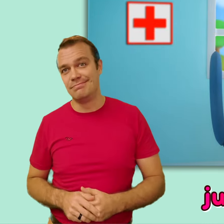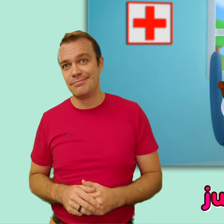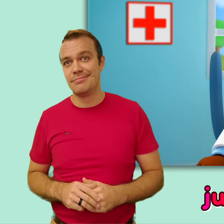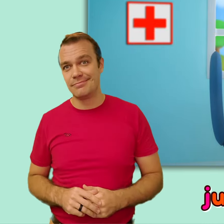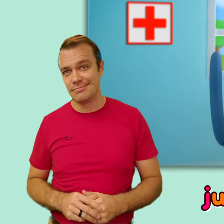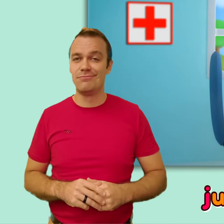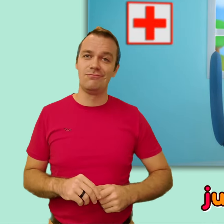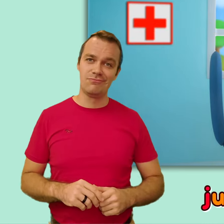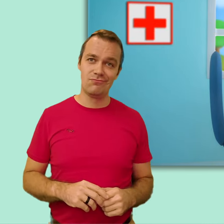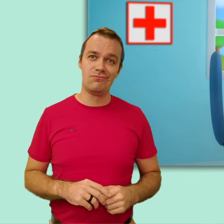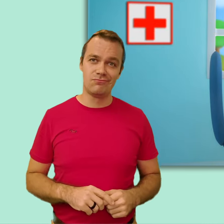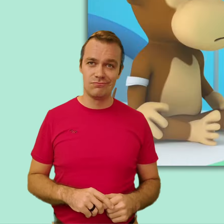the bed.